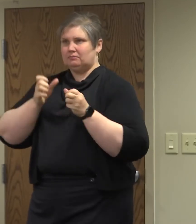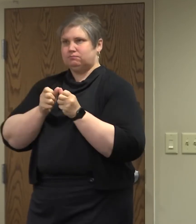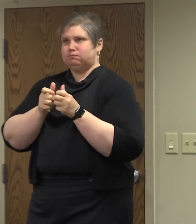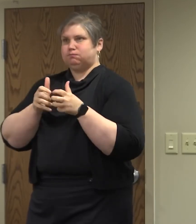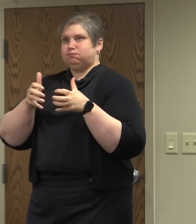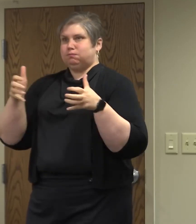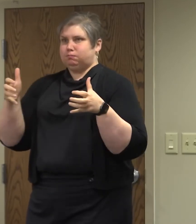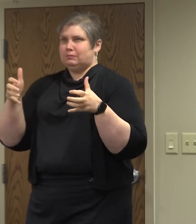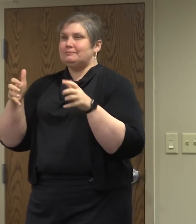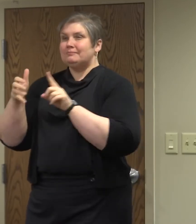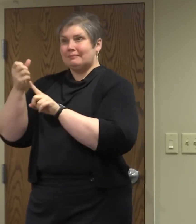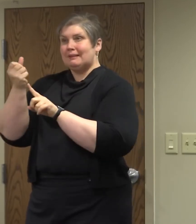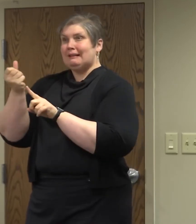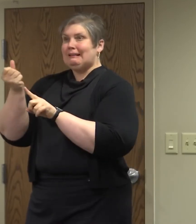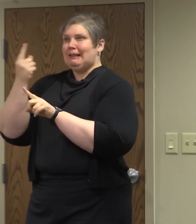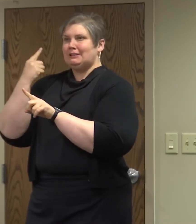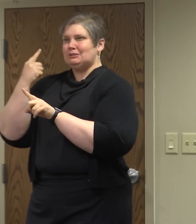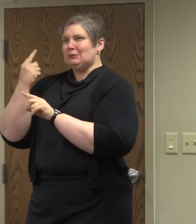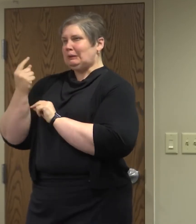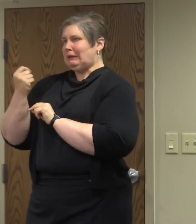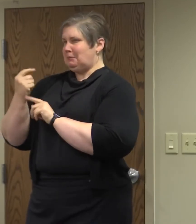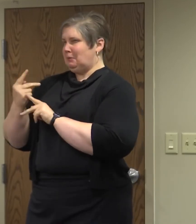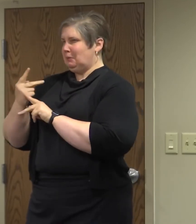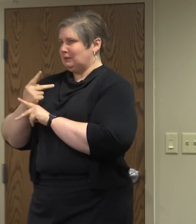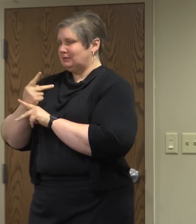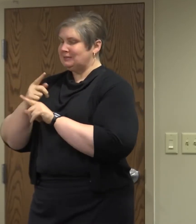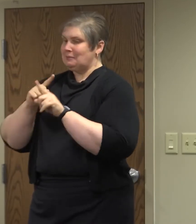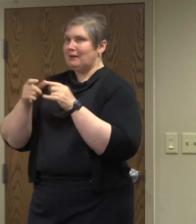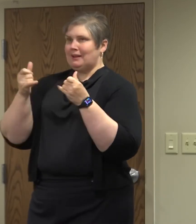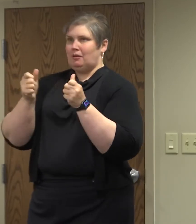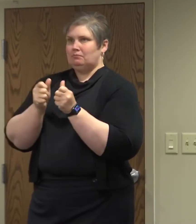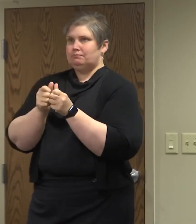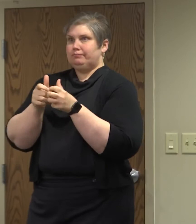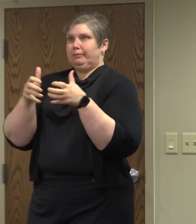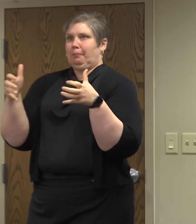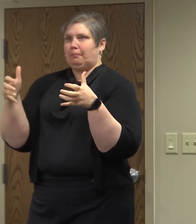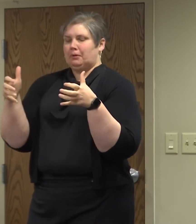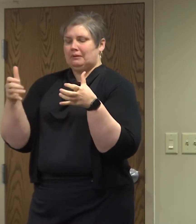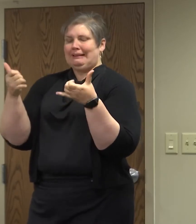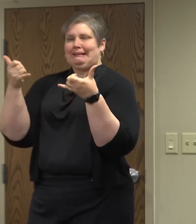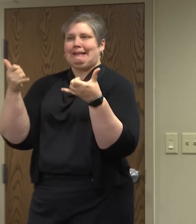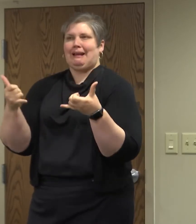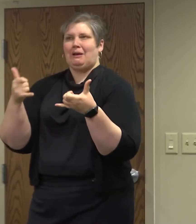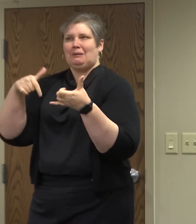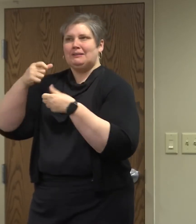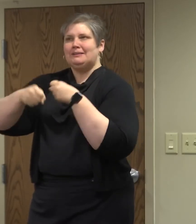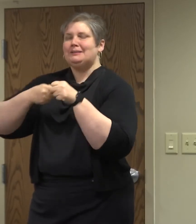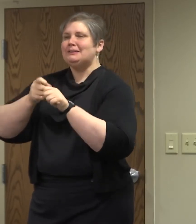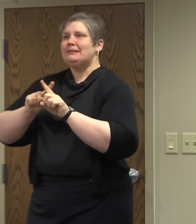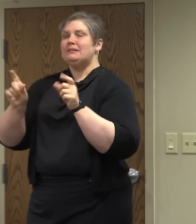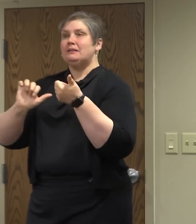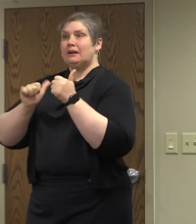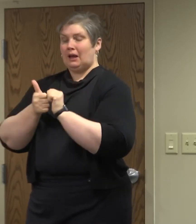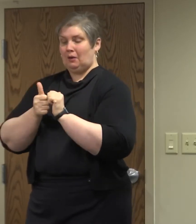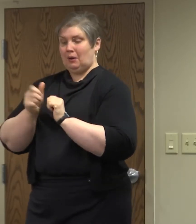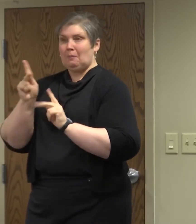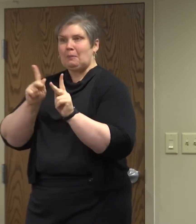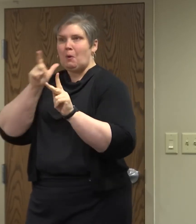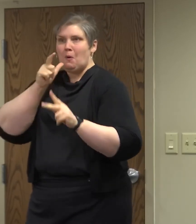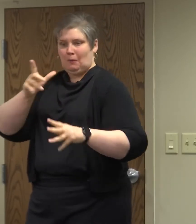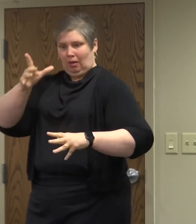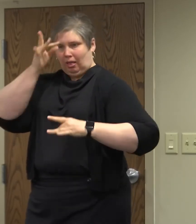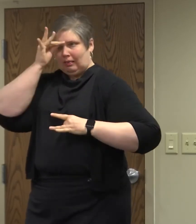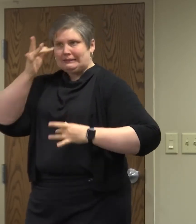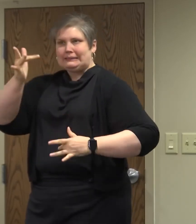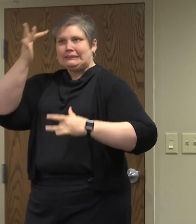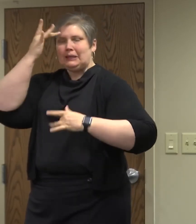year ago, but it has a major difference. And the difference is we're seeing younger people getting sick with COVID than we